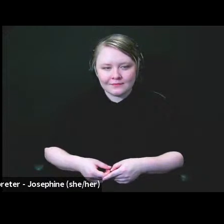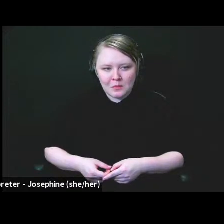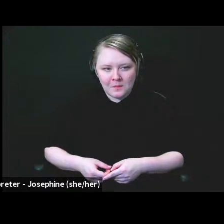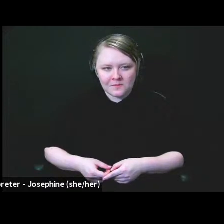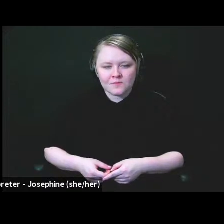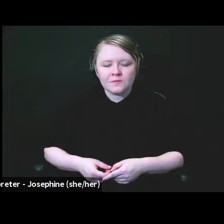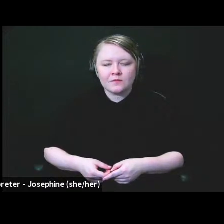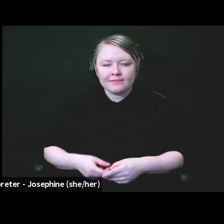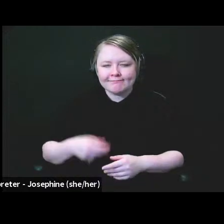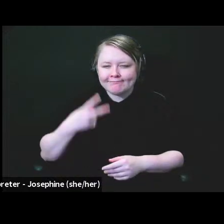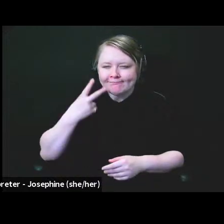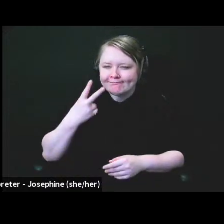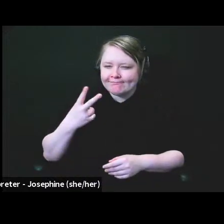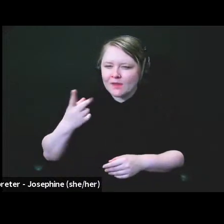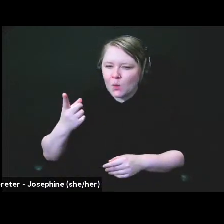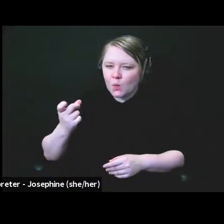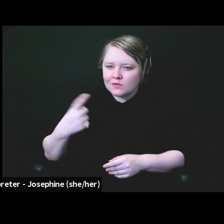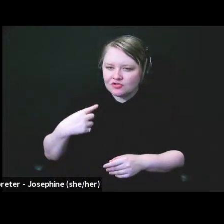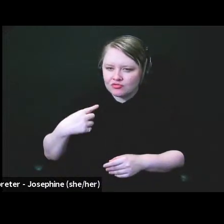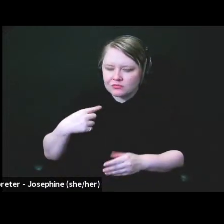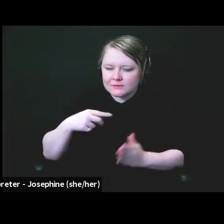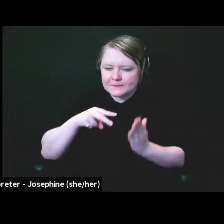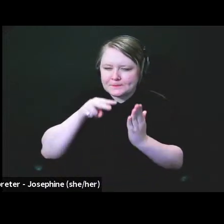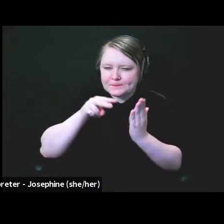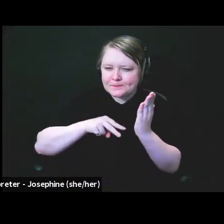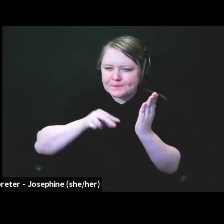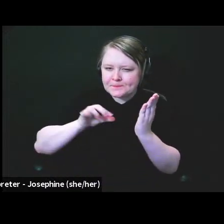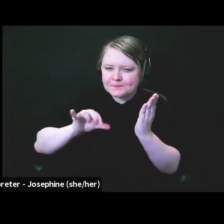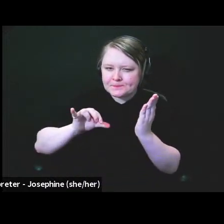I saw a question here about